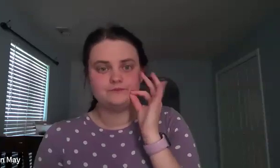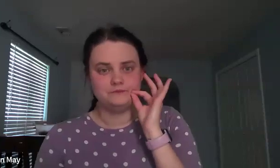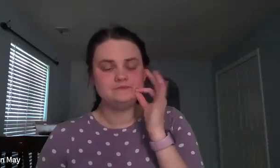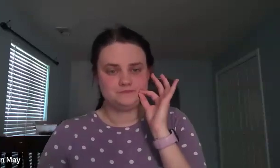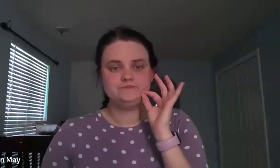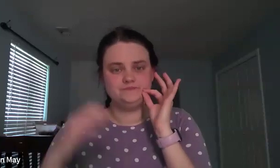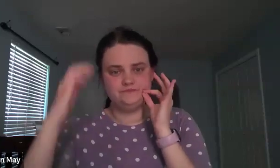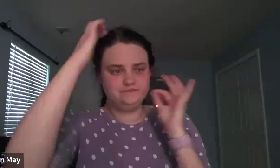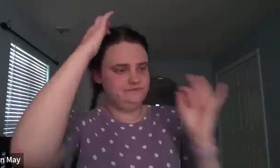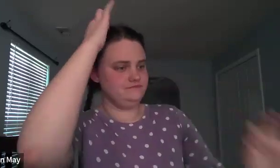Fruit.